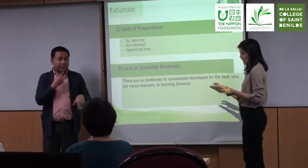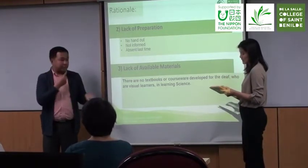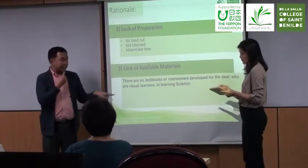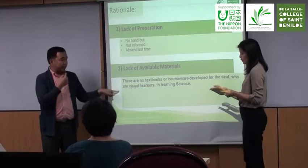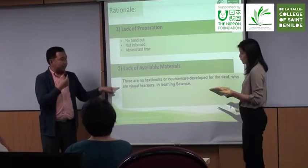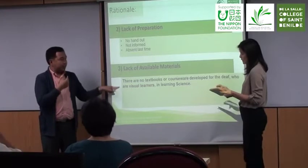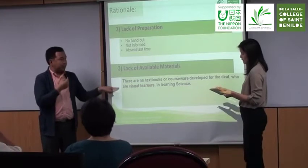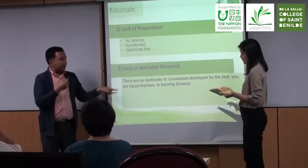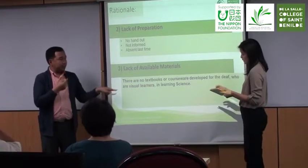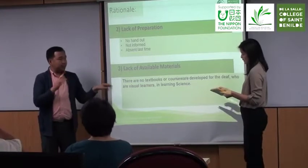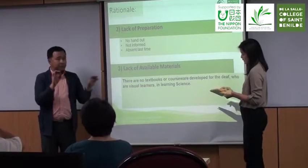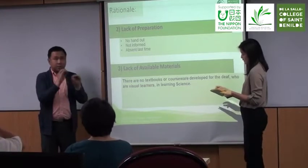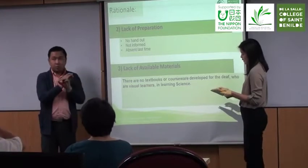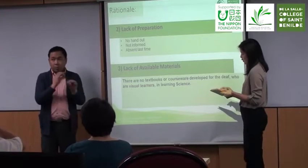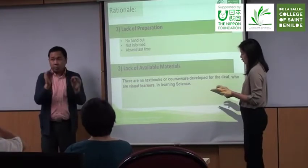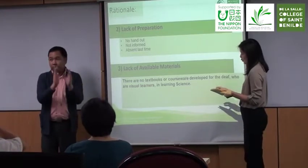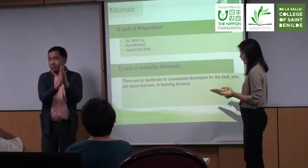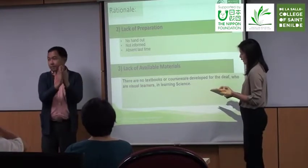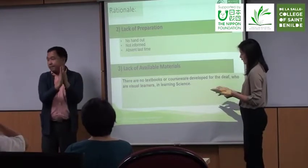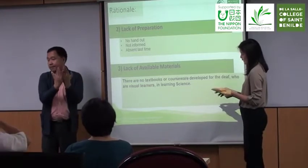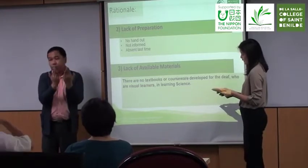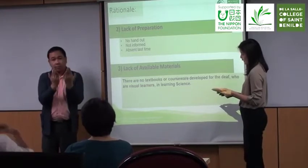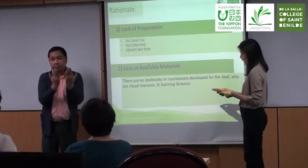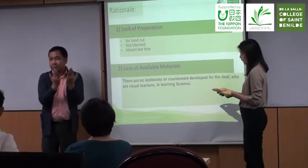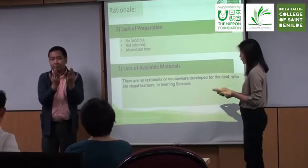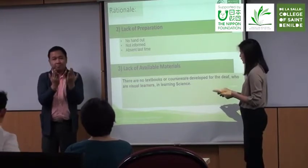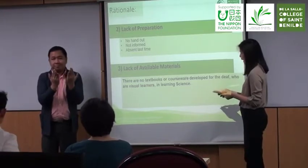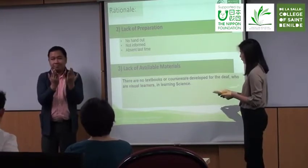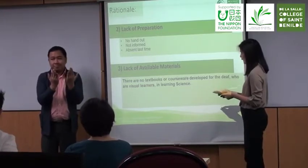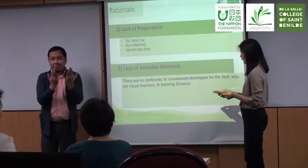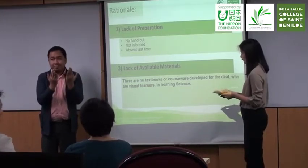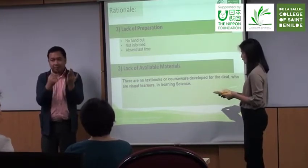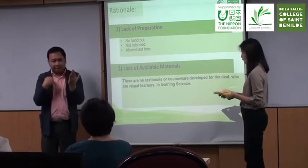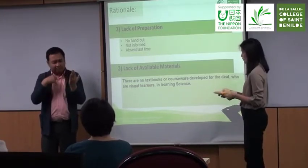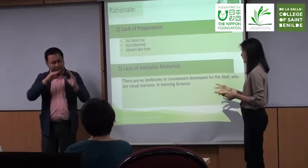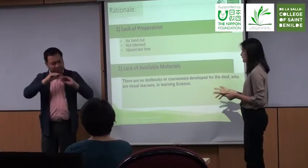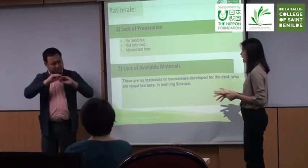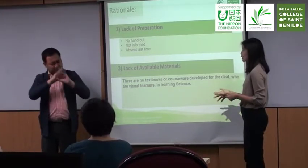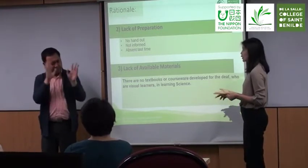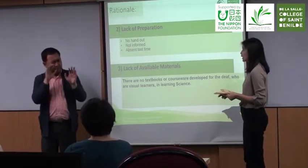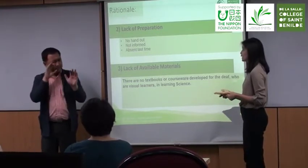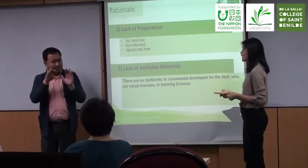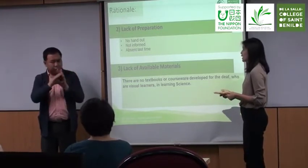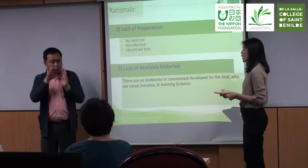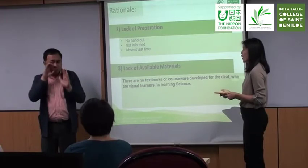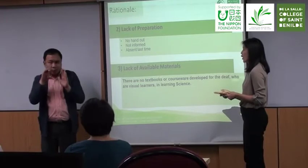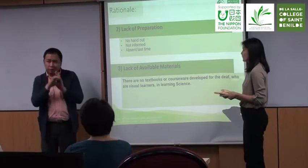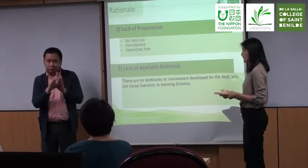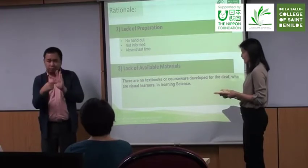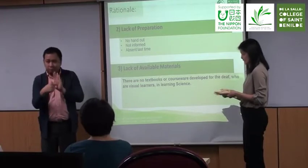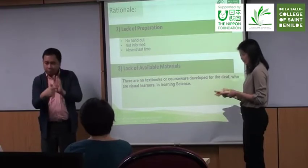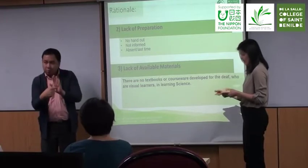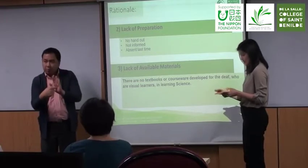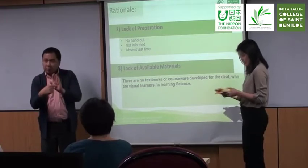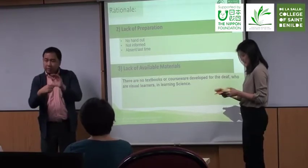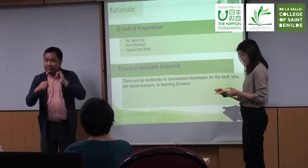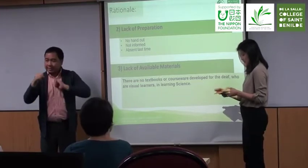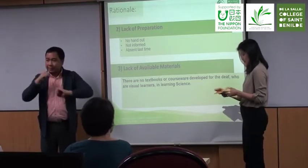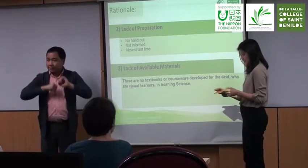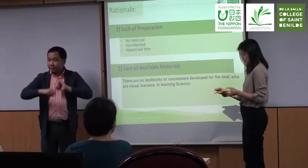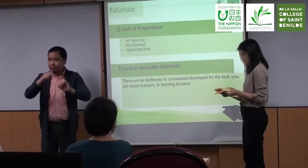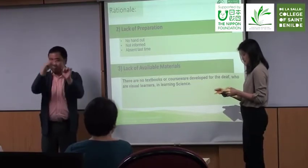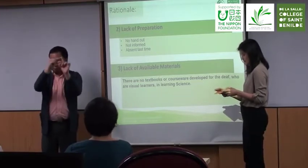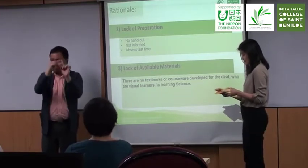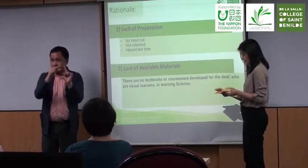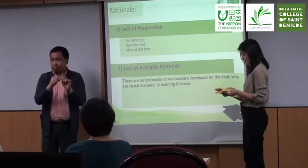no textbooks with clear graphic presentation of scientific